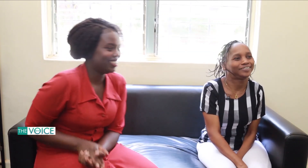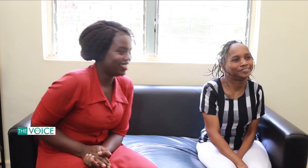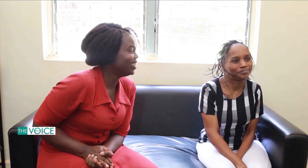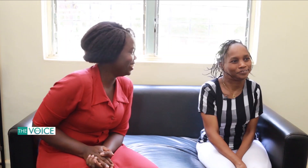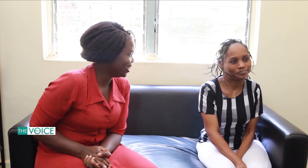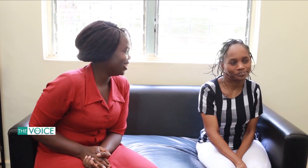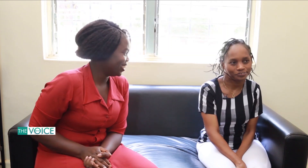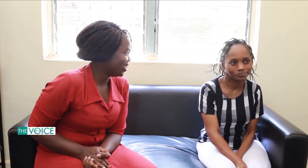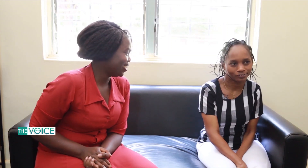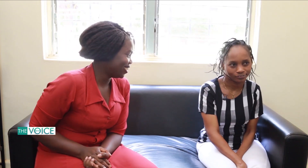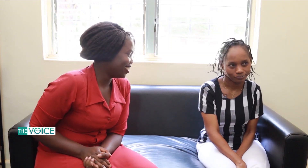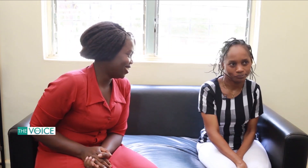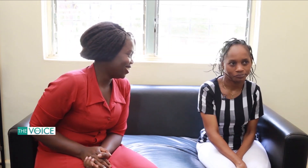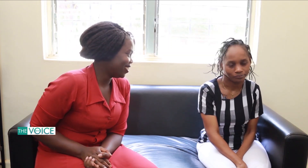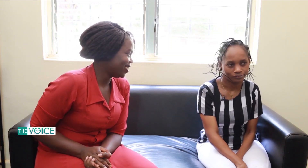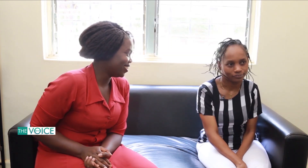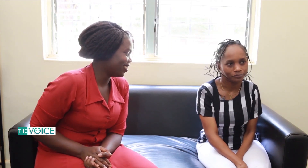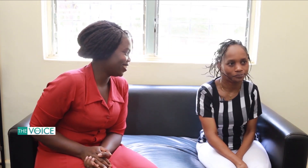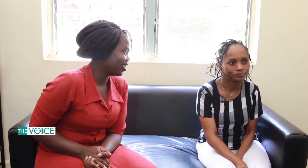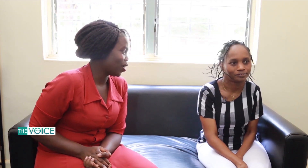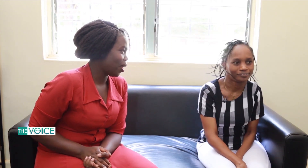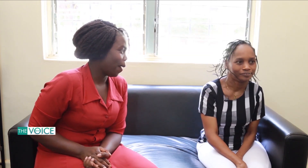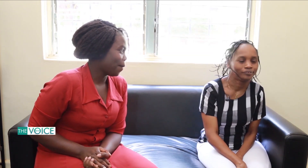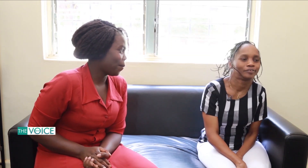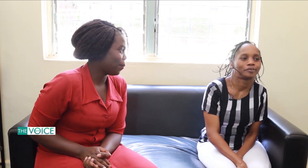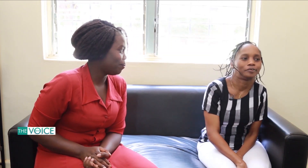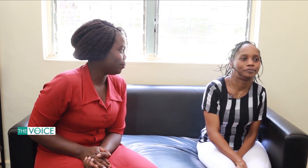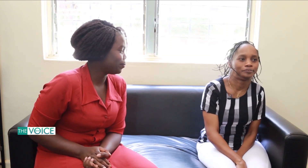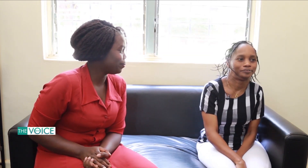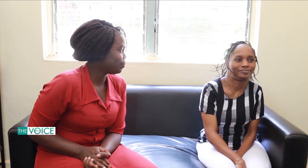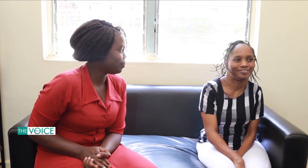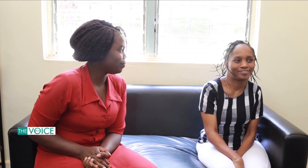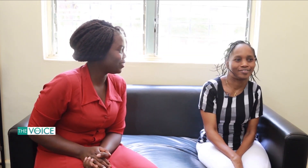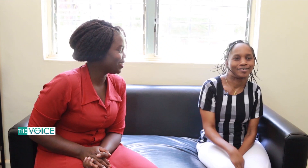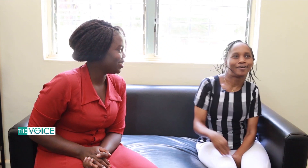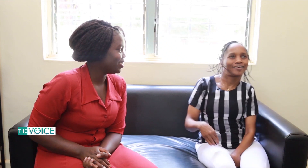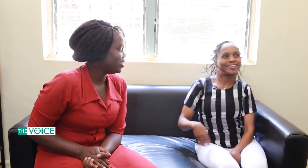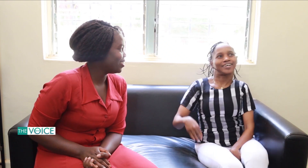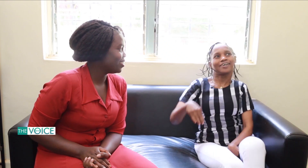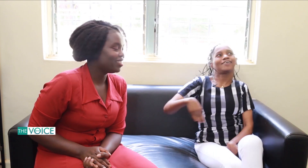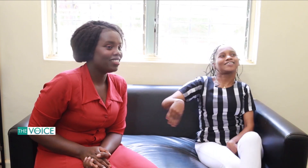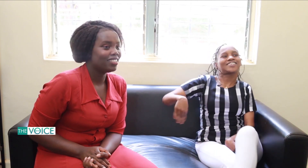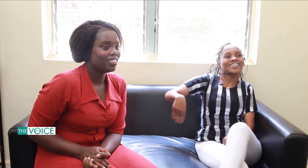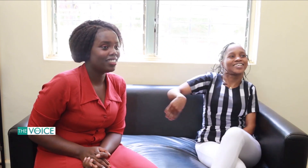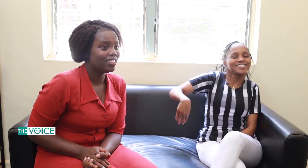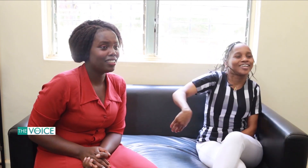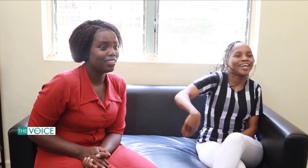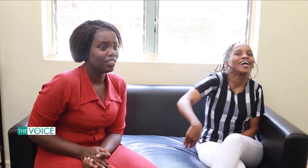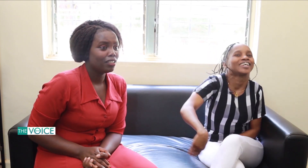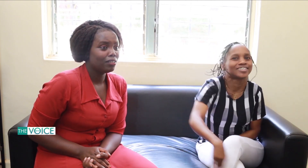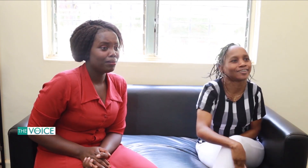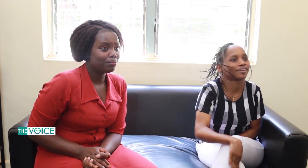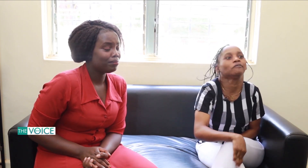tell us more. How did you give birth and how do you care for your child? Okay, I always say